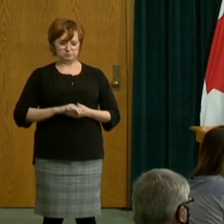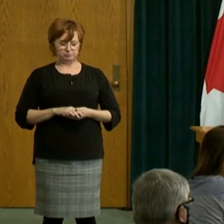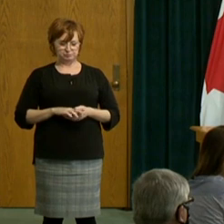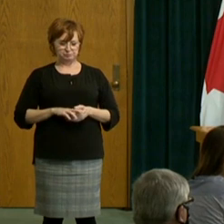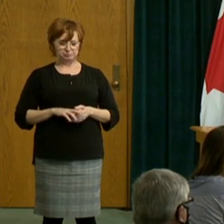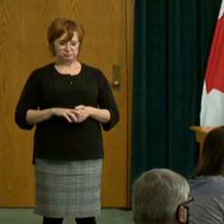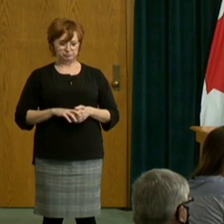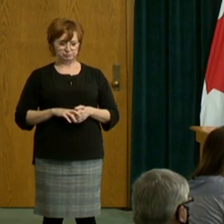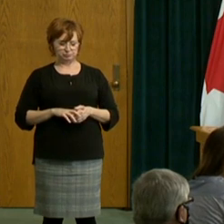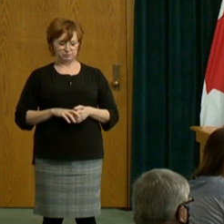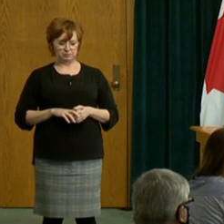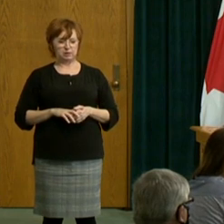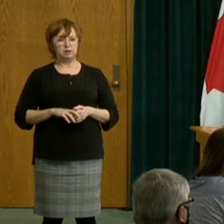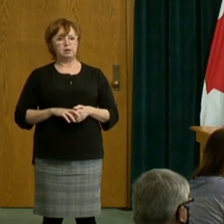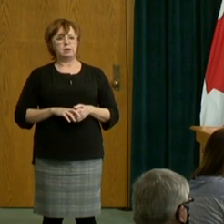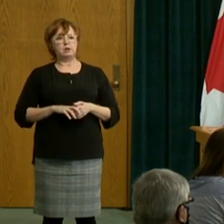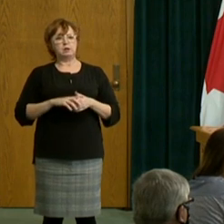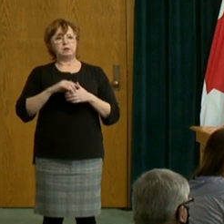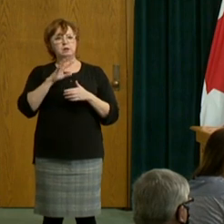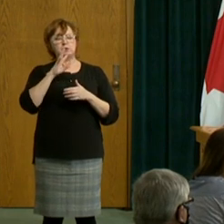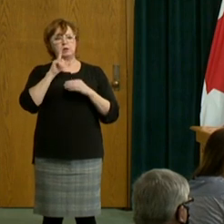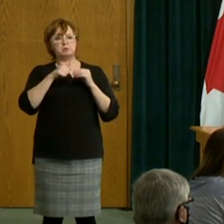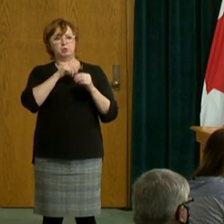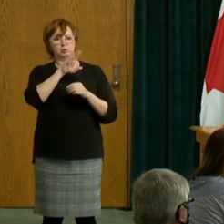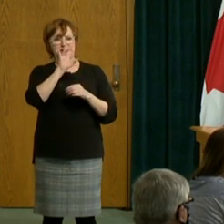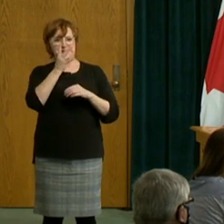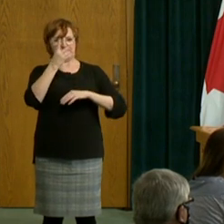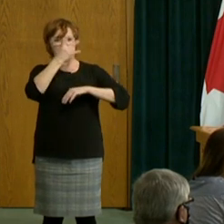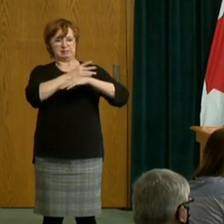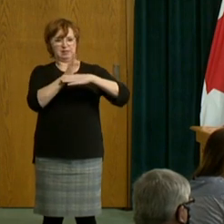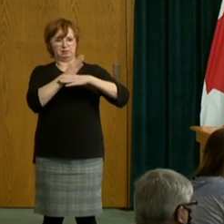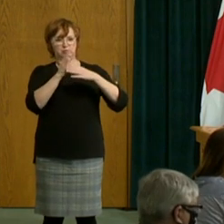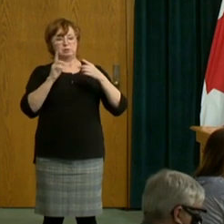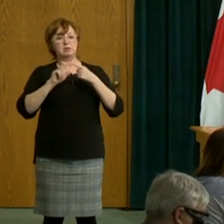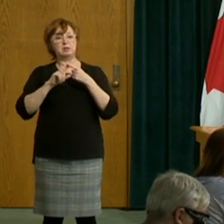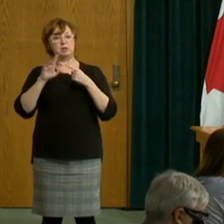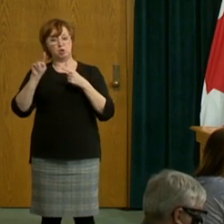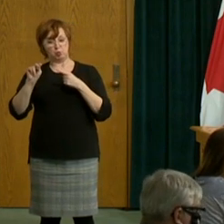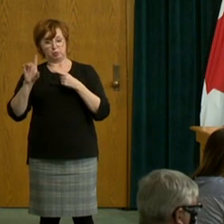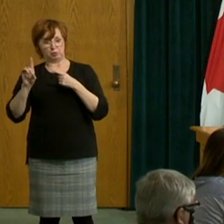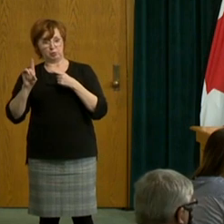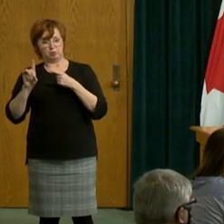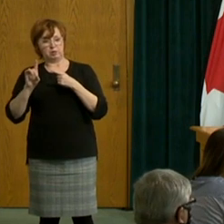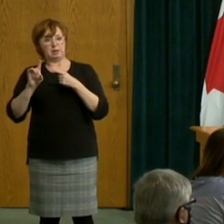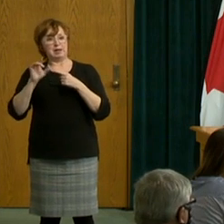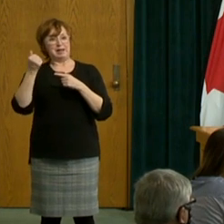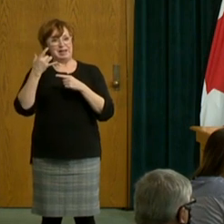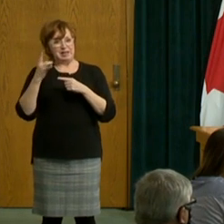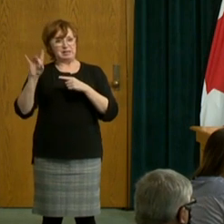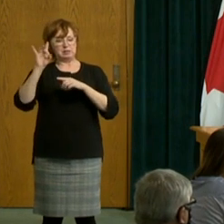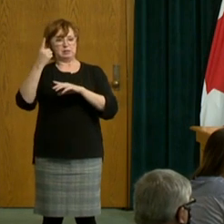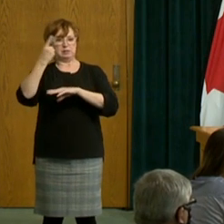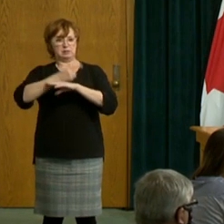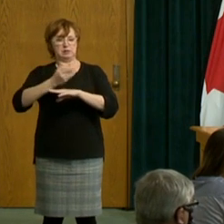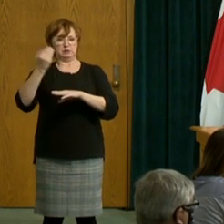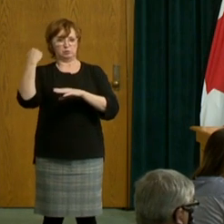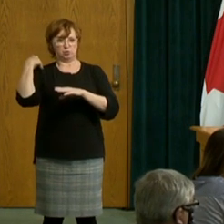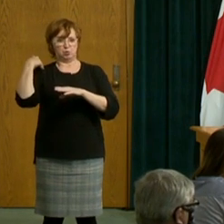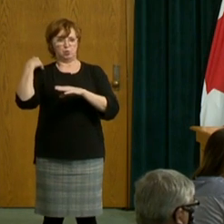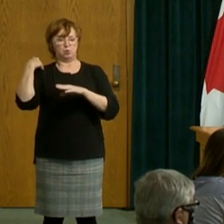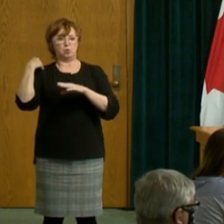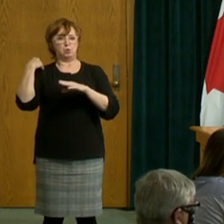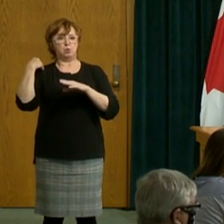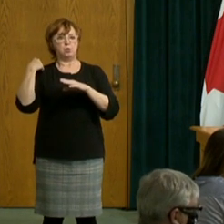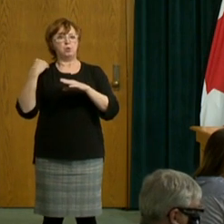the 7-day averages, North Dakota peaked on November 14th, 18 days ago, and has since cut their